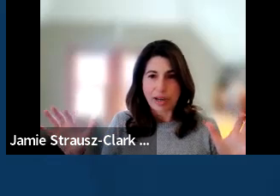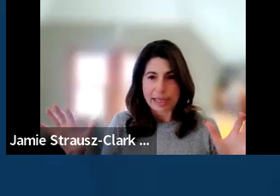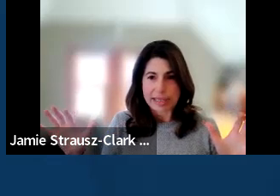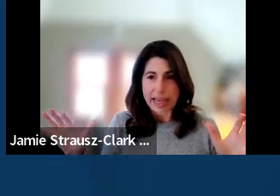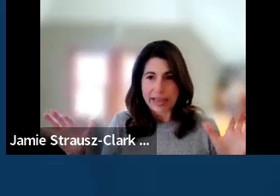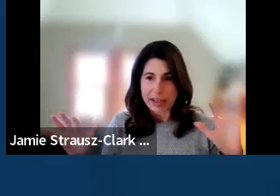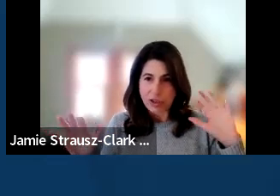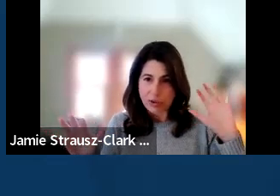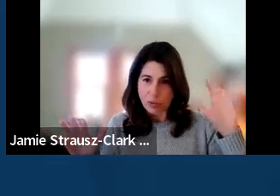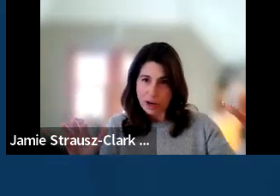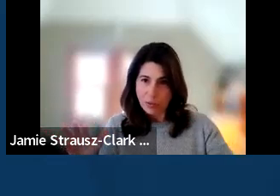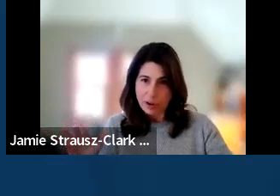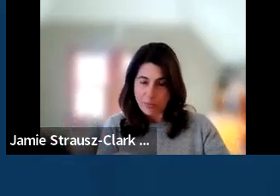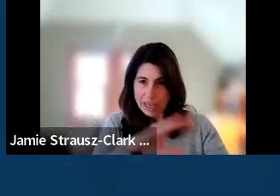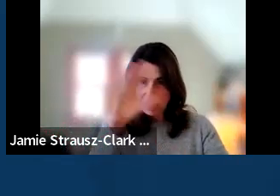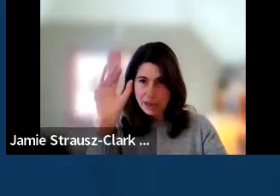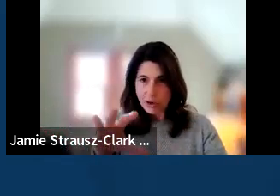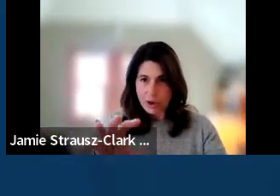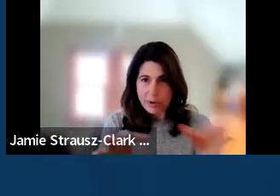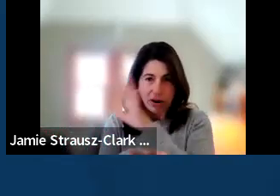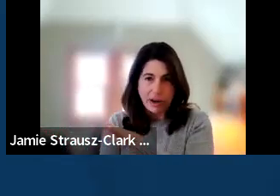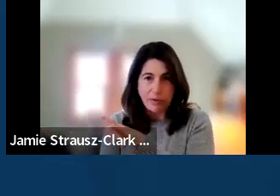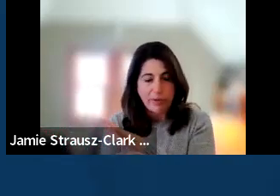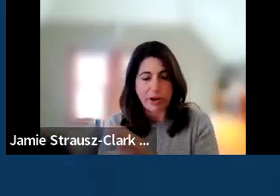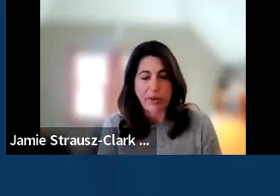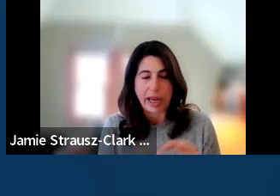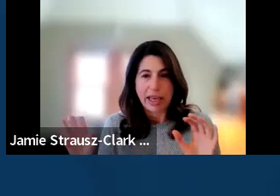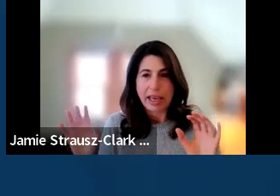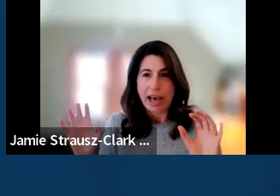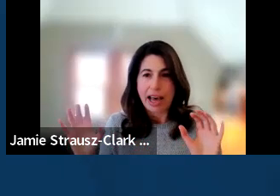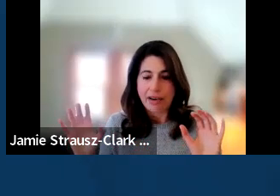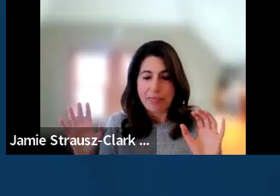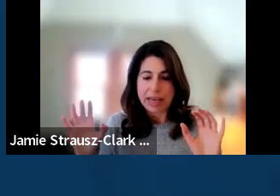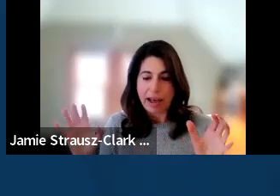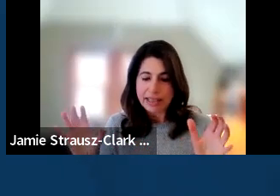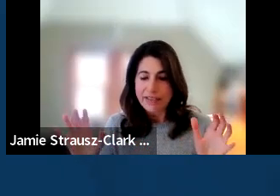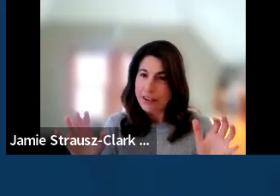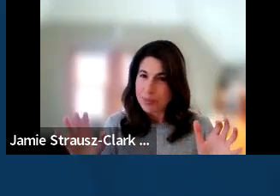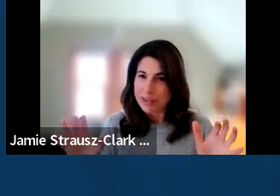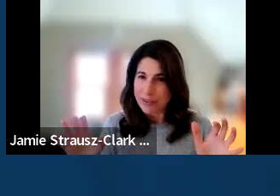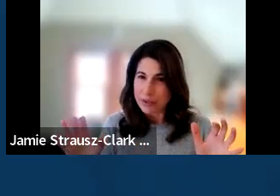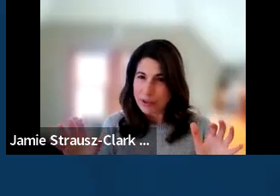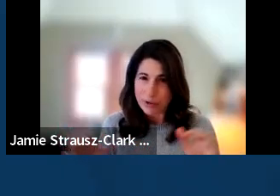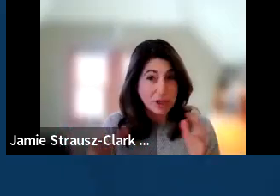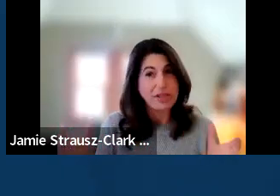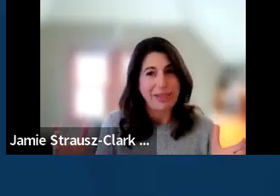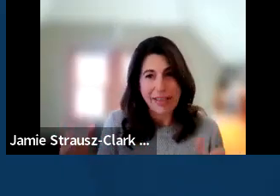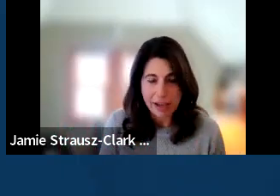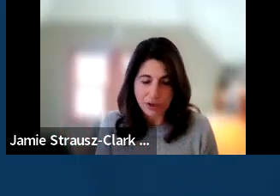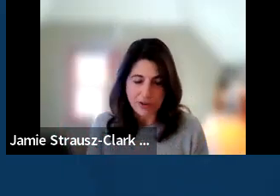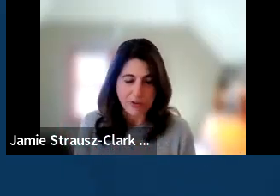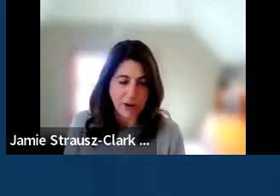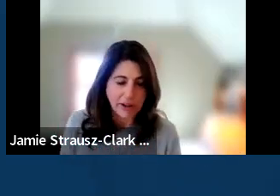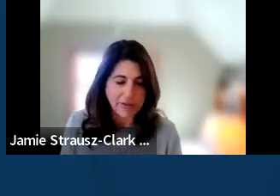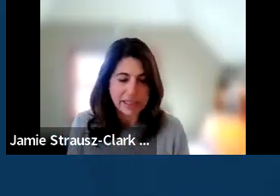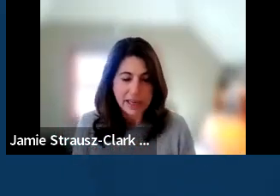decision process slide that shows where we've been, where we are, and where we're going. Because of House Bill 1134, which is, I think,